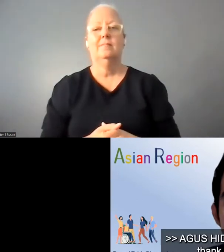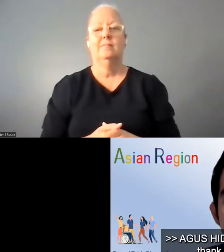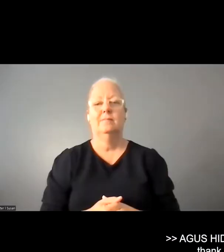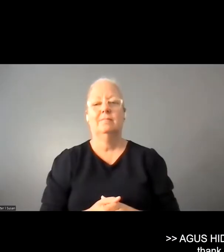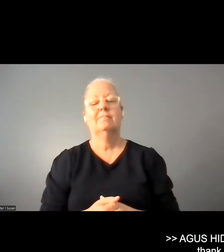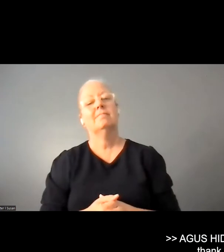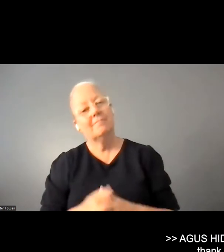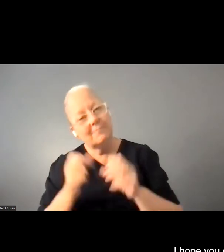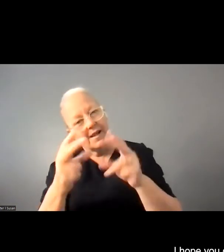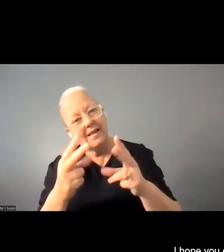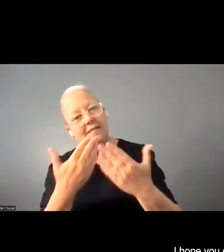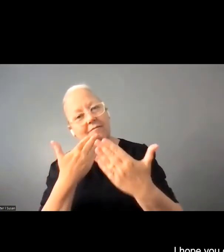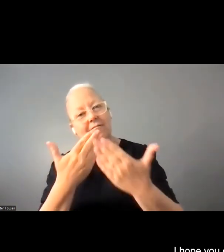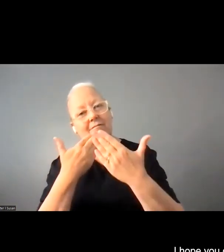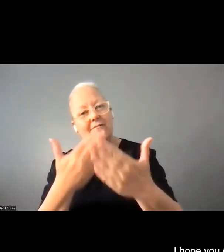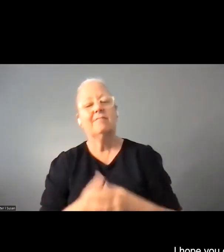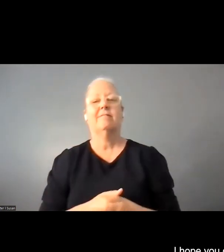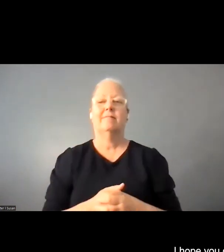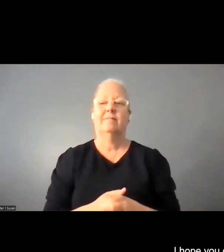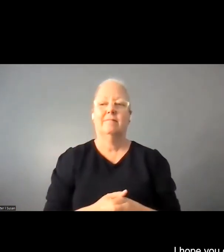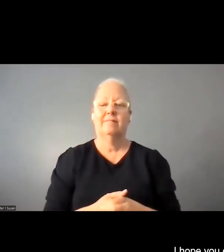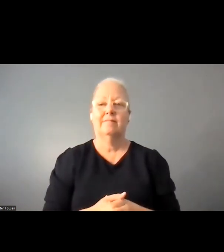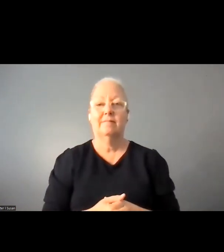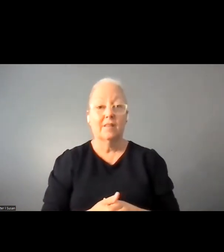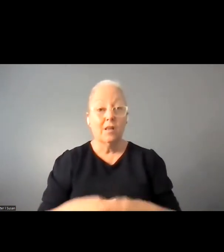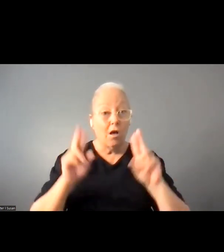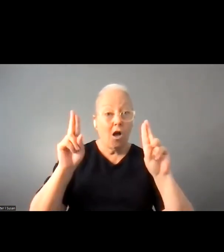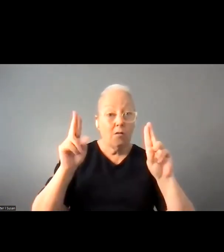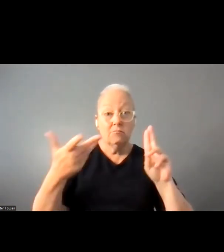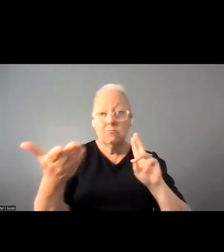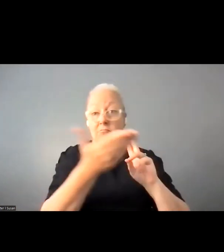Okay, thank you, Wakar. I hope you can hear me well.